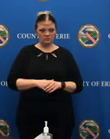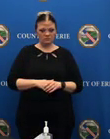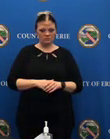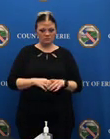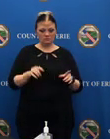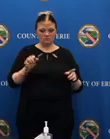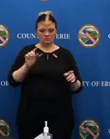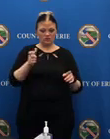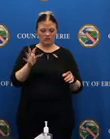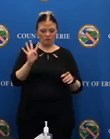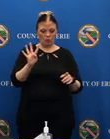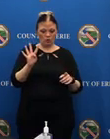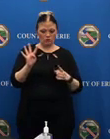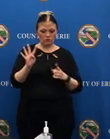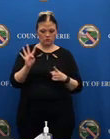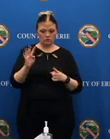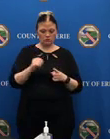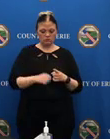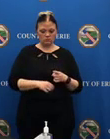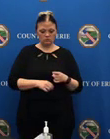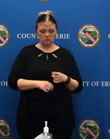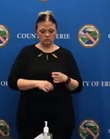Dave Graber, Channel 4, are you fine?